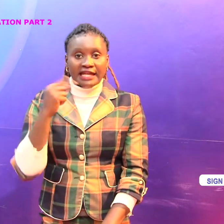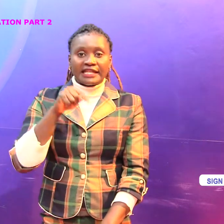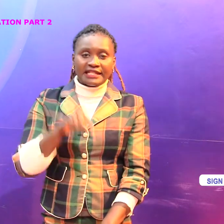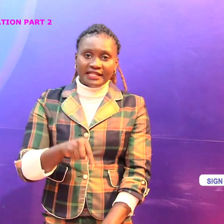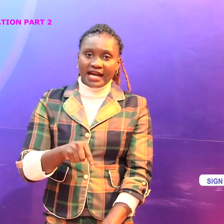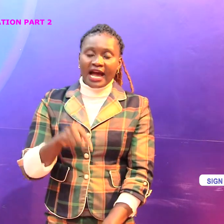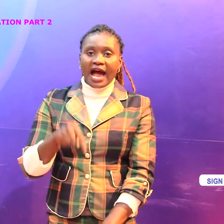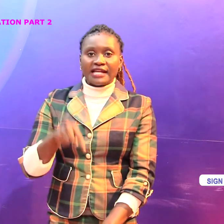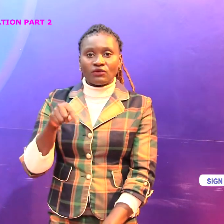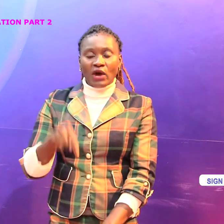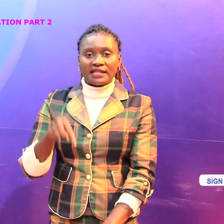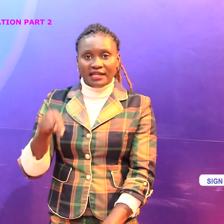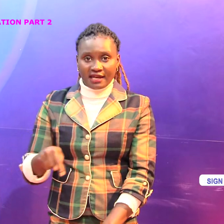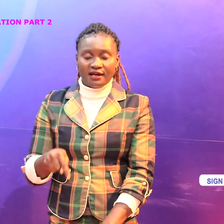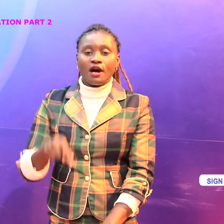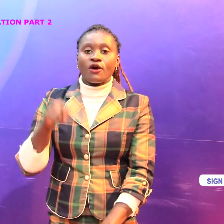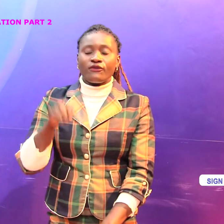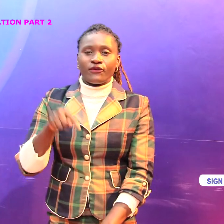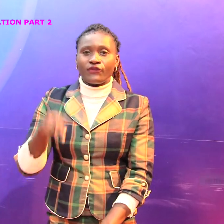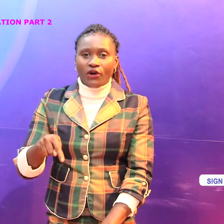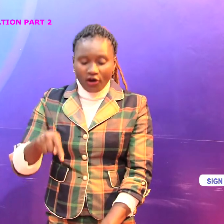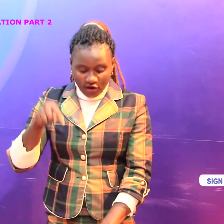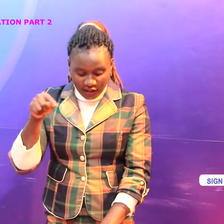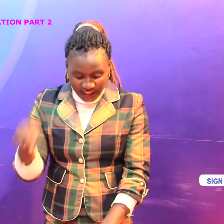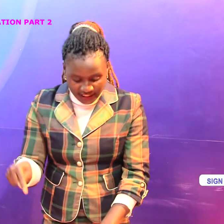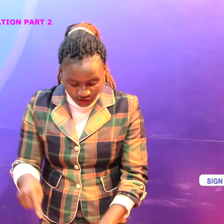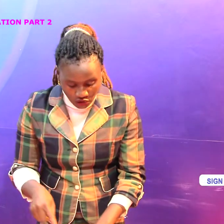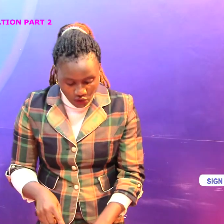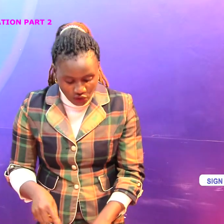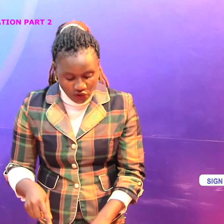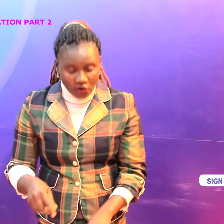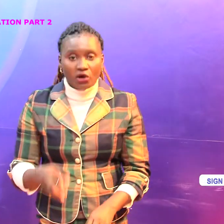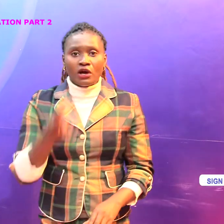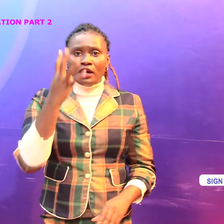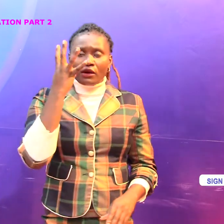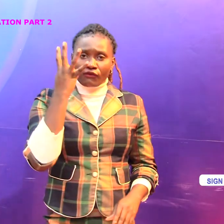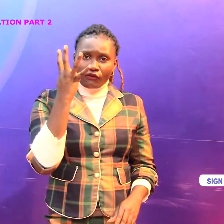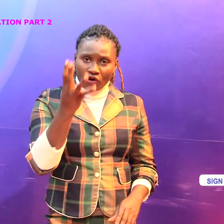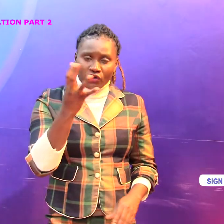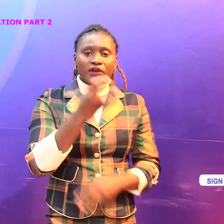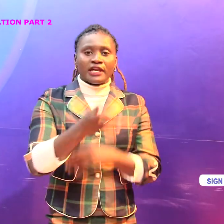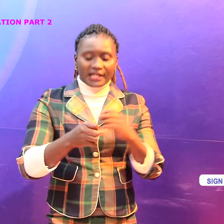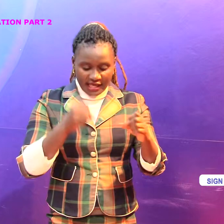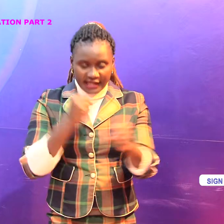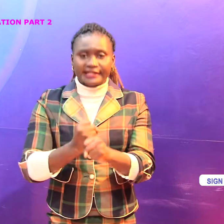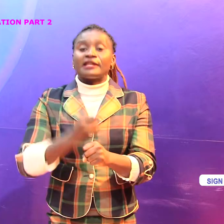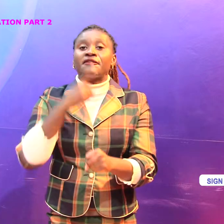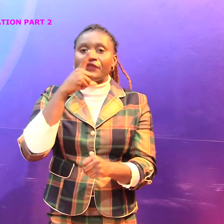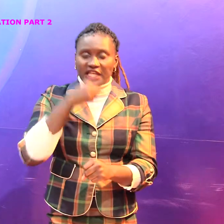The teacher has worked here for 4 years. So we go 4 years